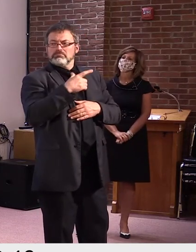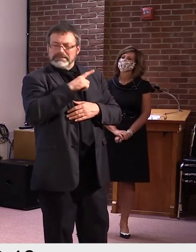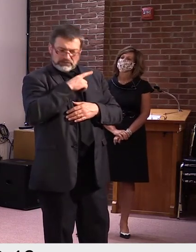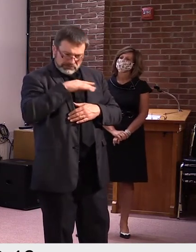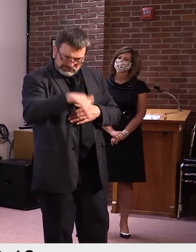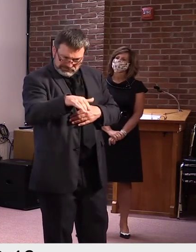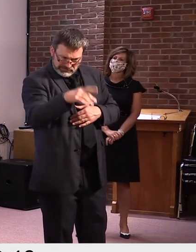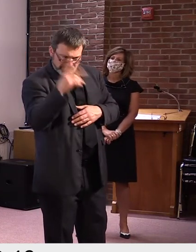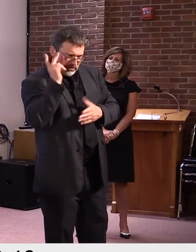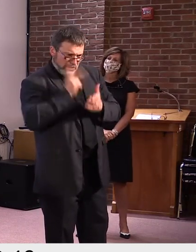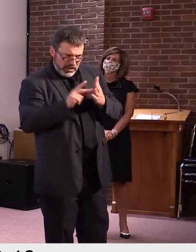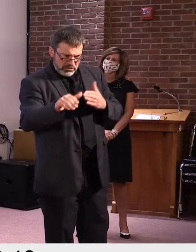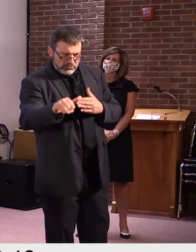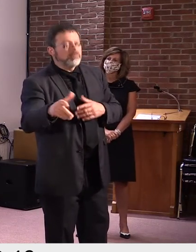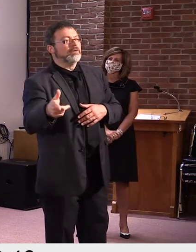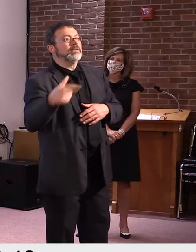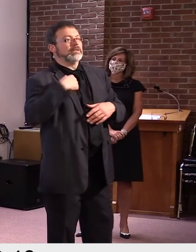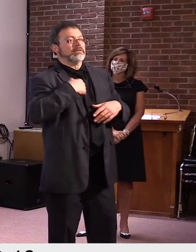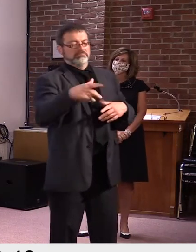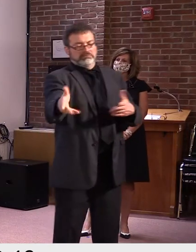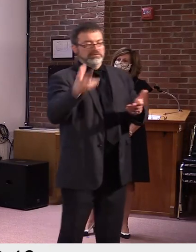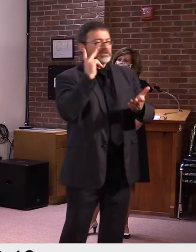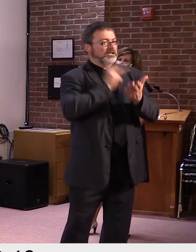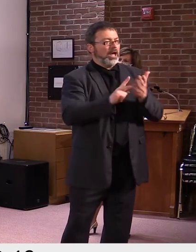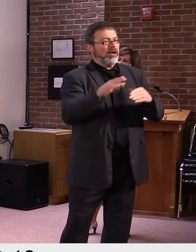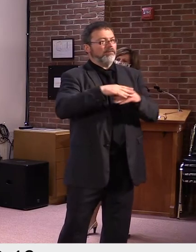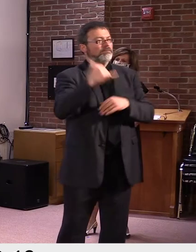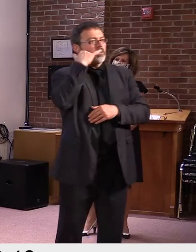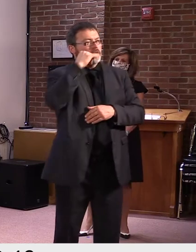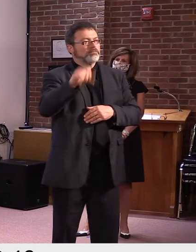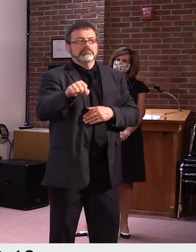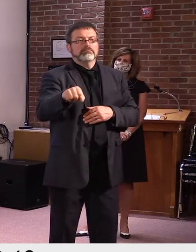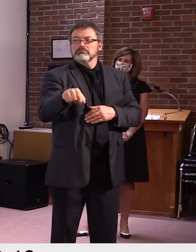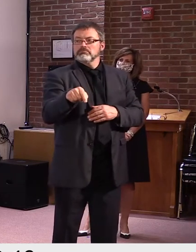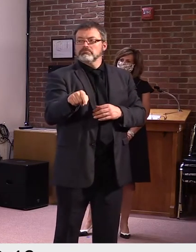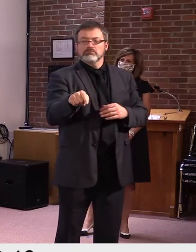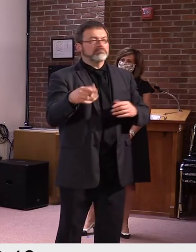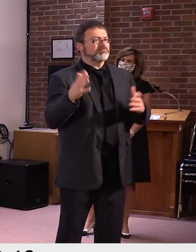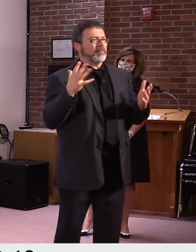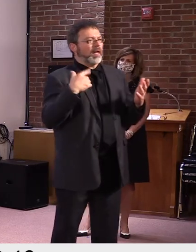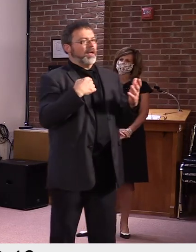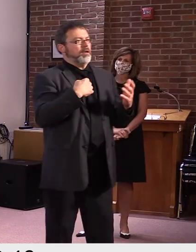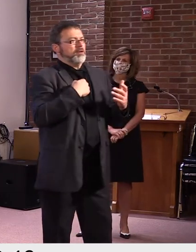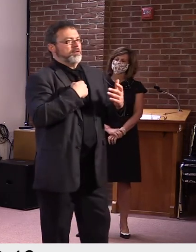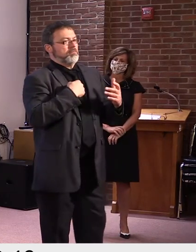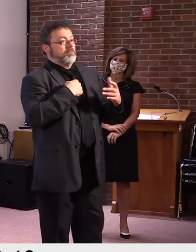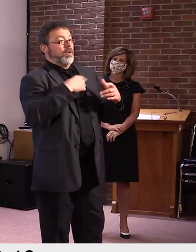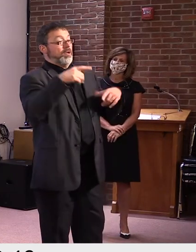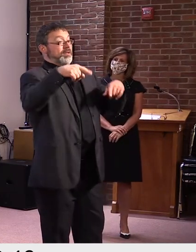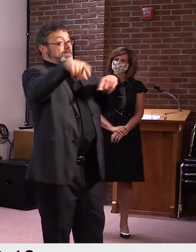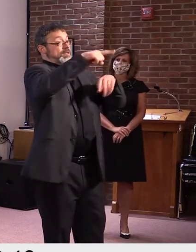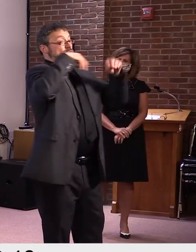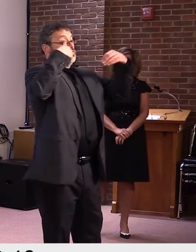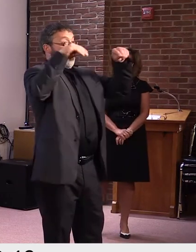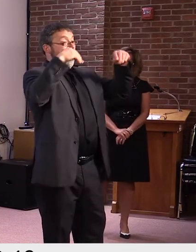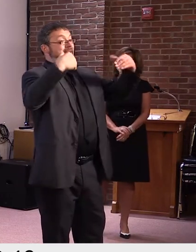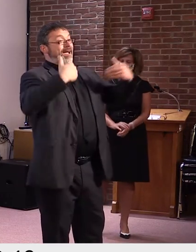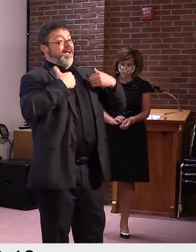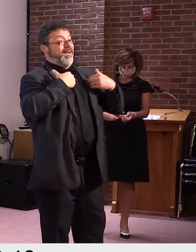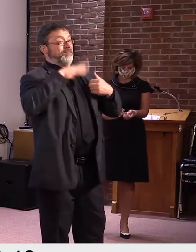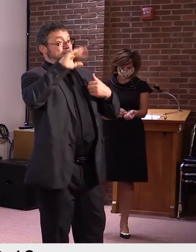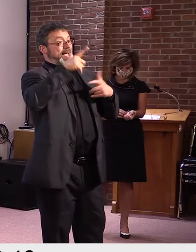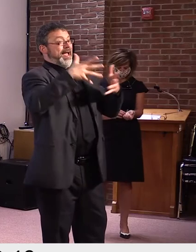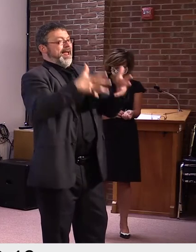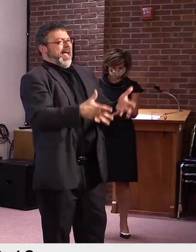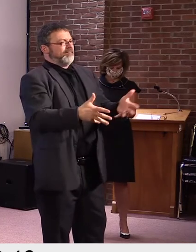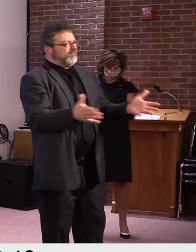was provisions in the law to allow for those to use up whatever stock they have, and they would be able to provide